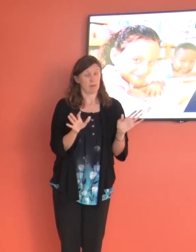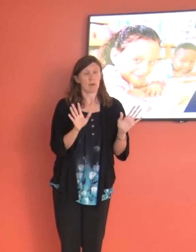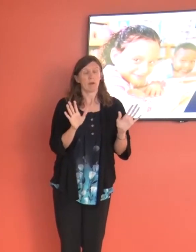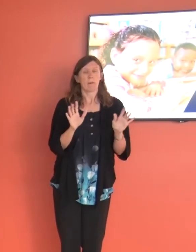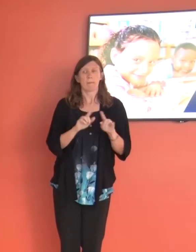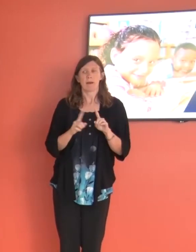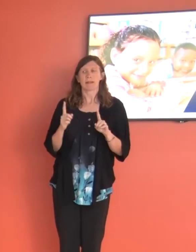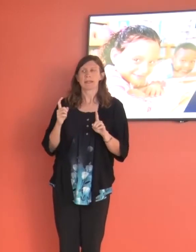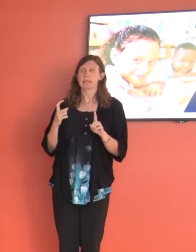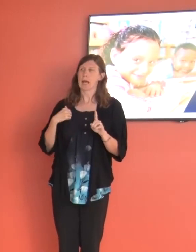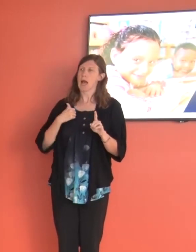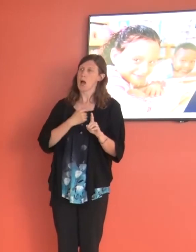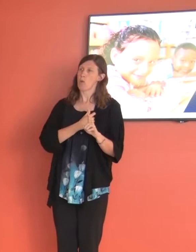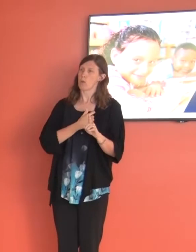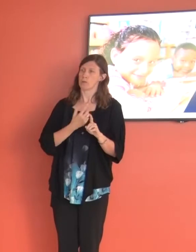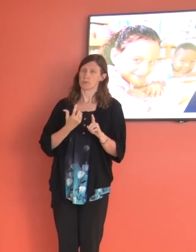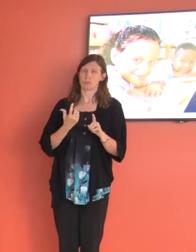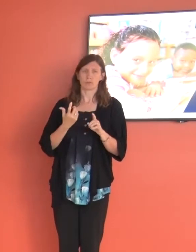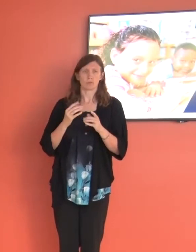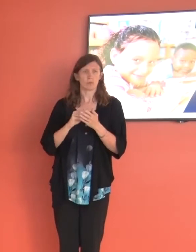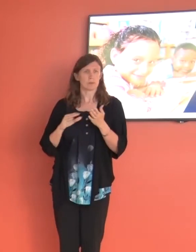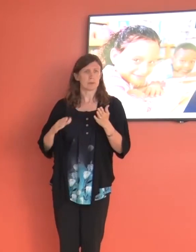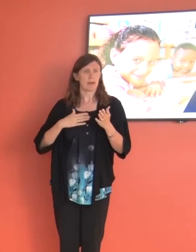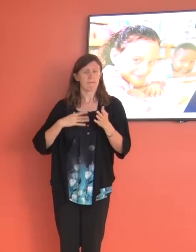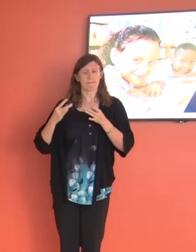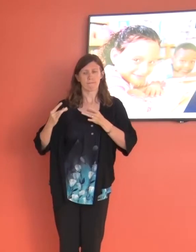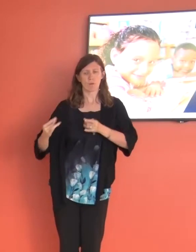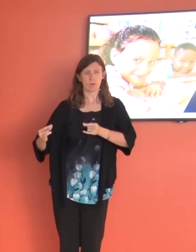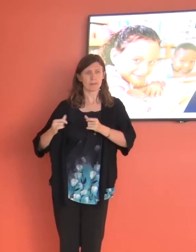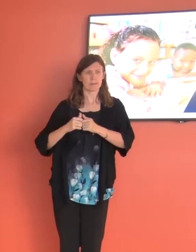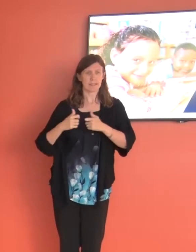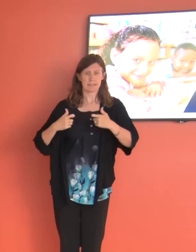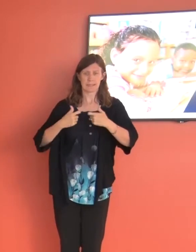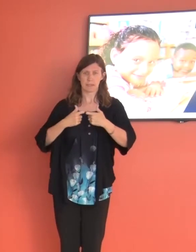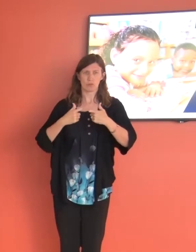need our students to have that digital fluency because the jobs demand it.